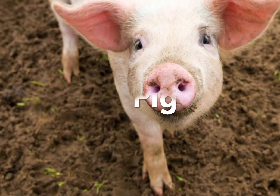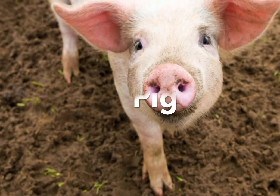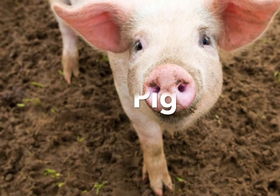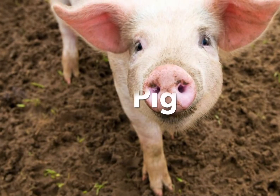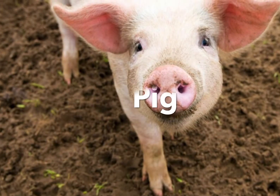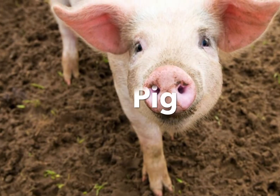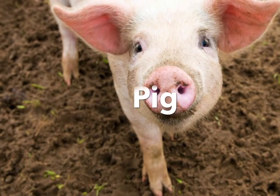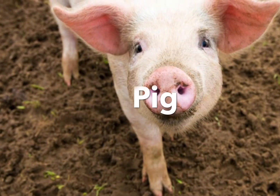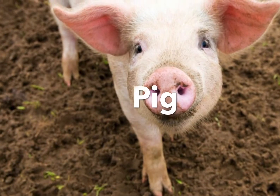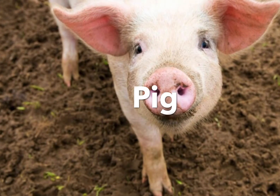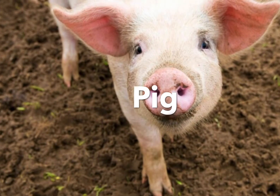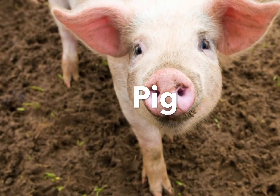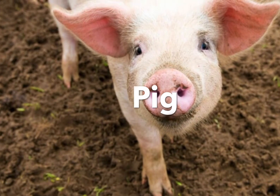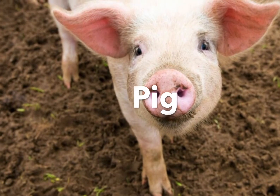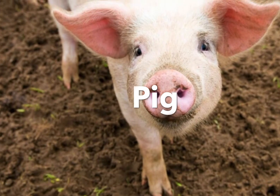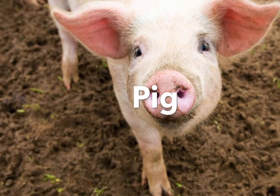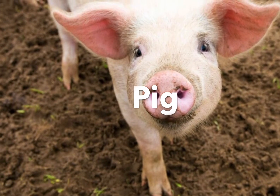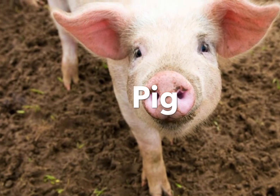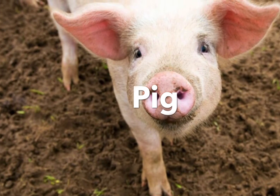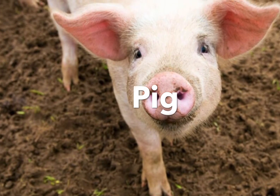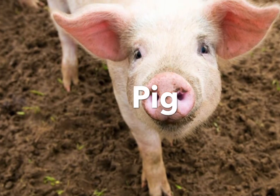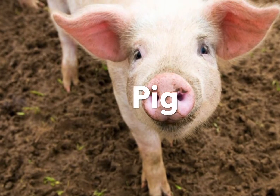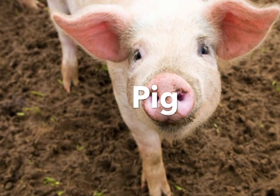Pig. I hear a pig.